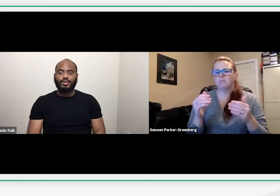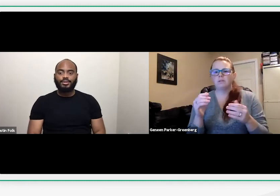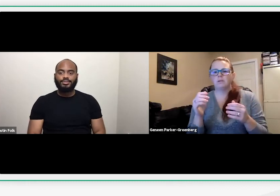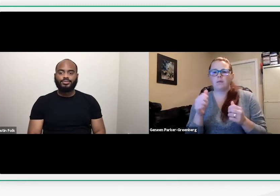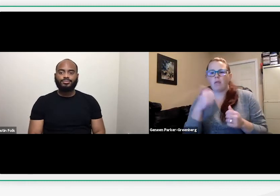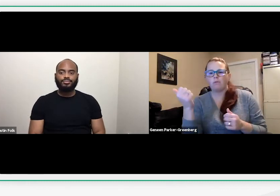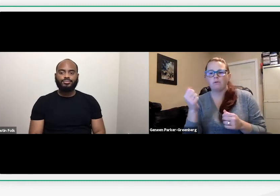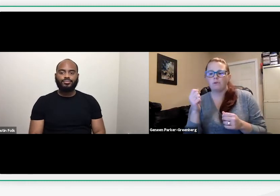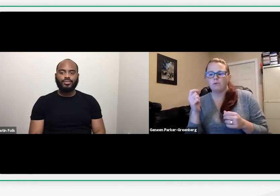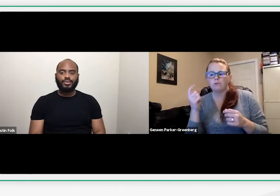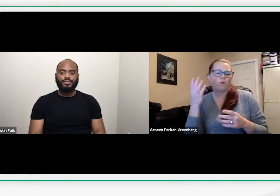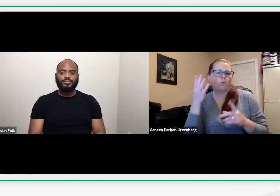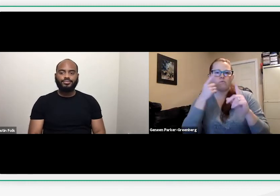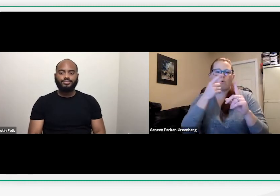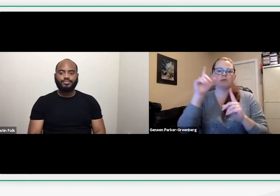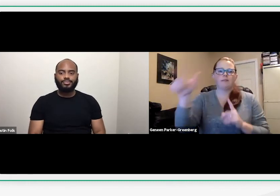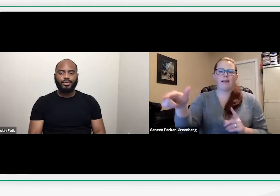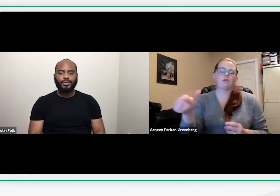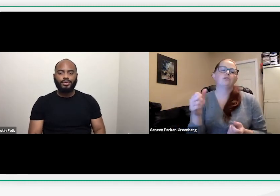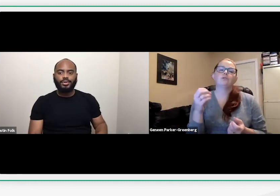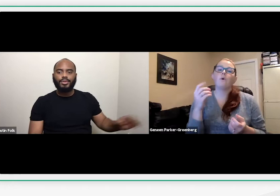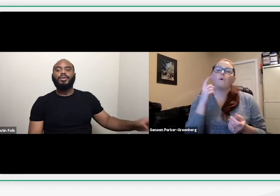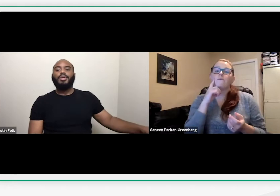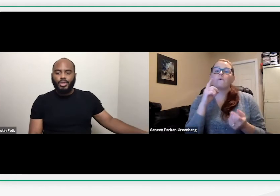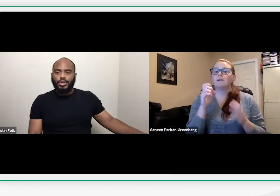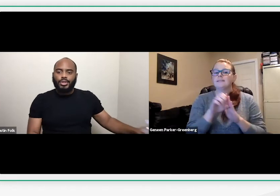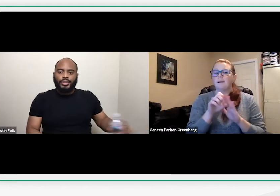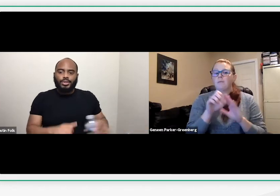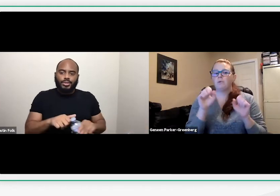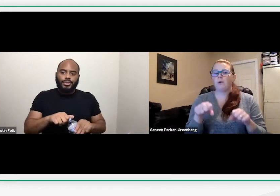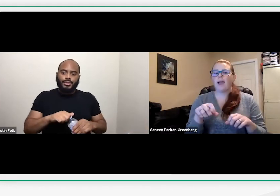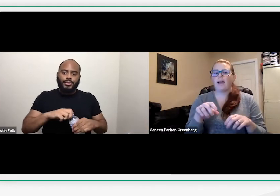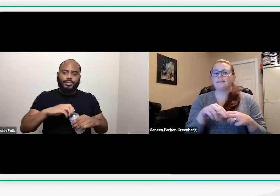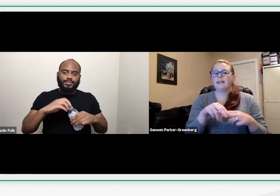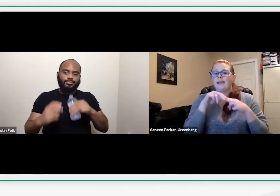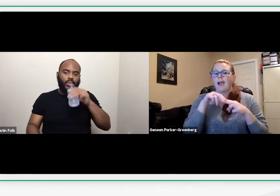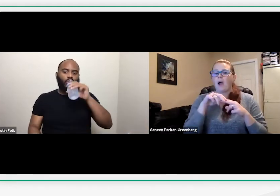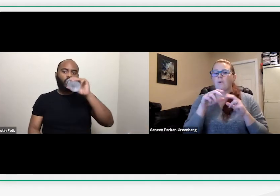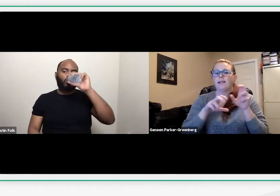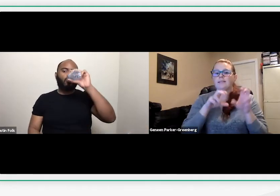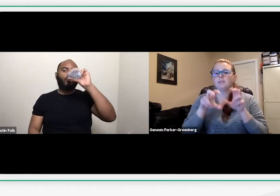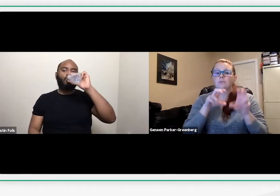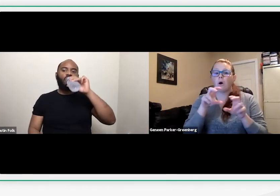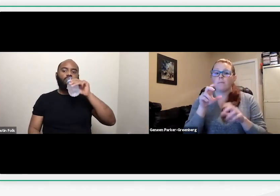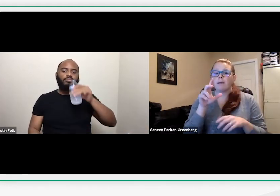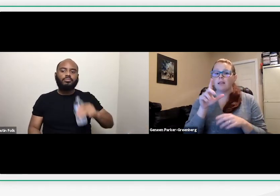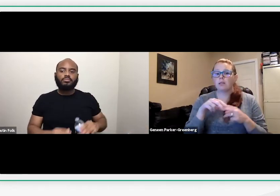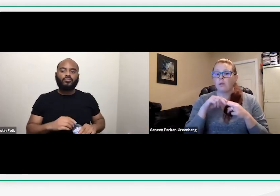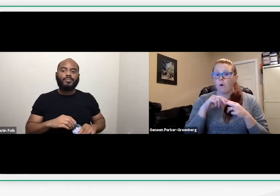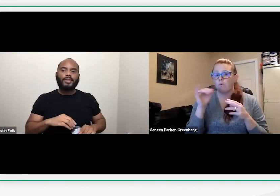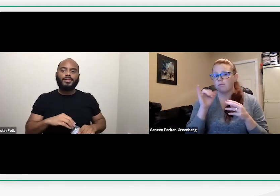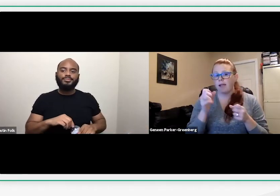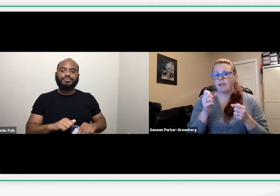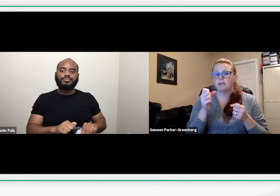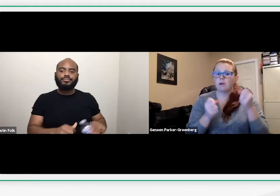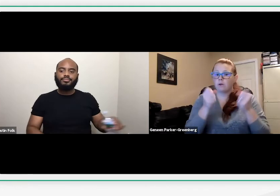improving your credit before going forward with any other goals, which could wait until later. What you